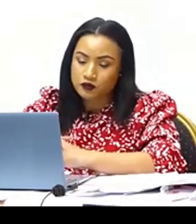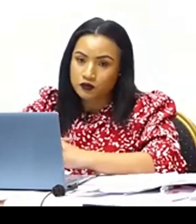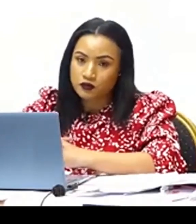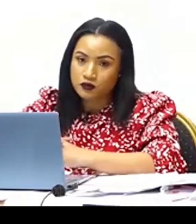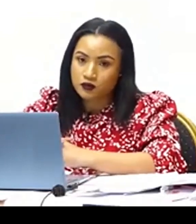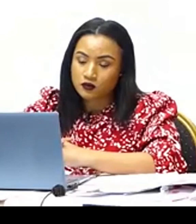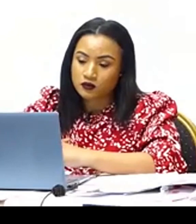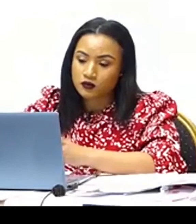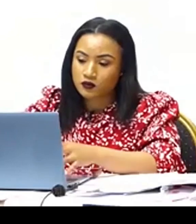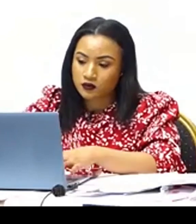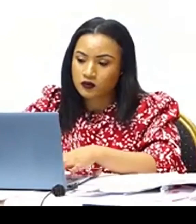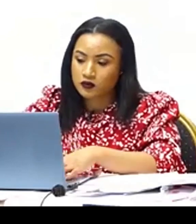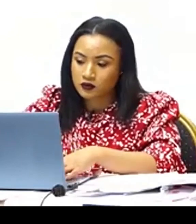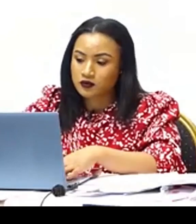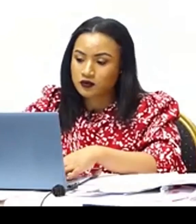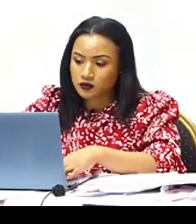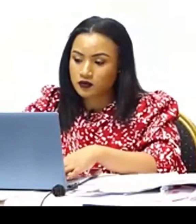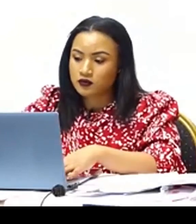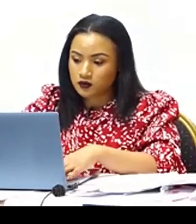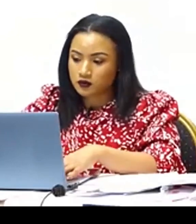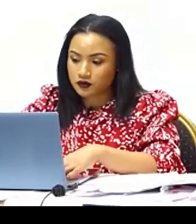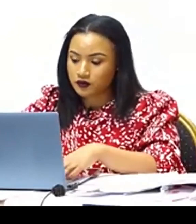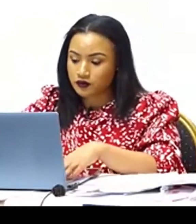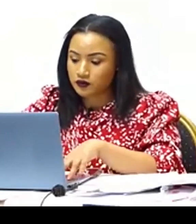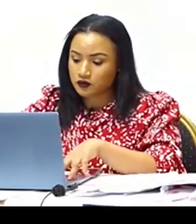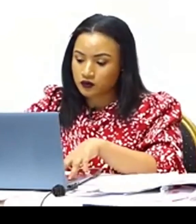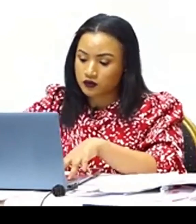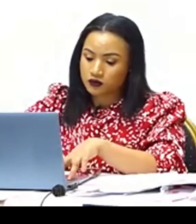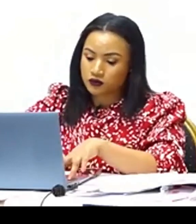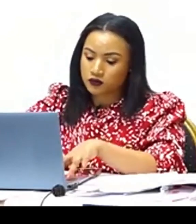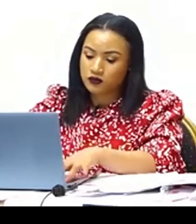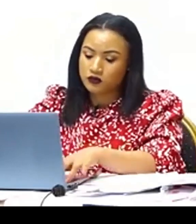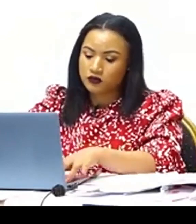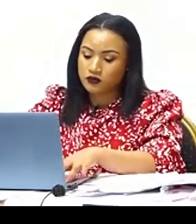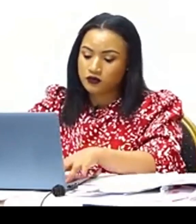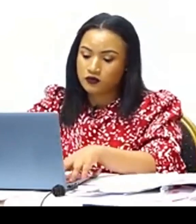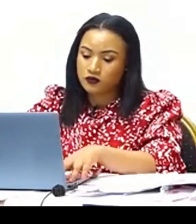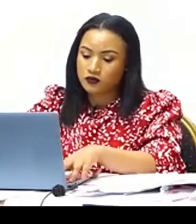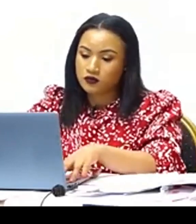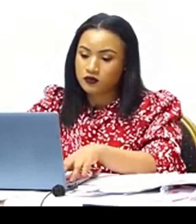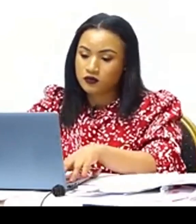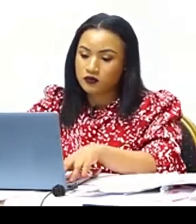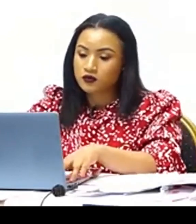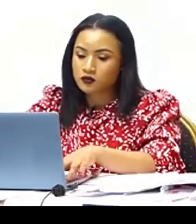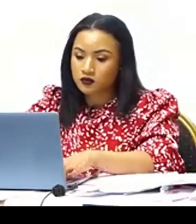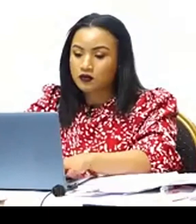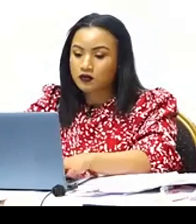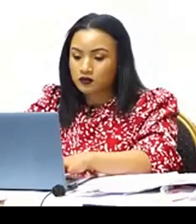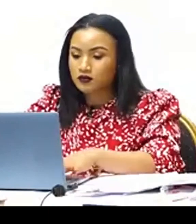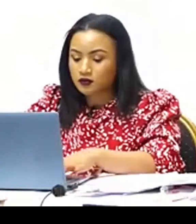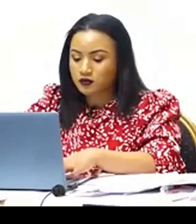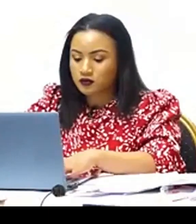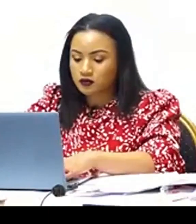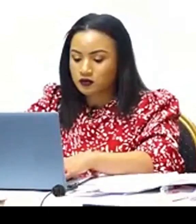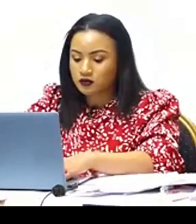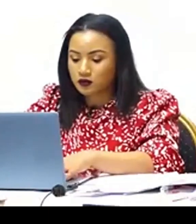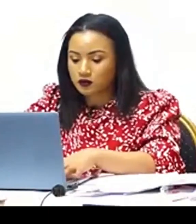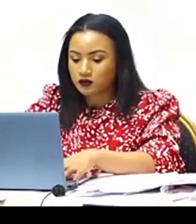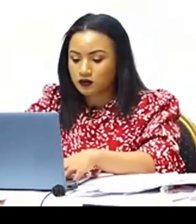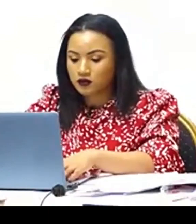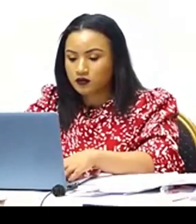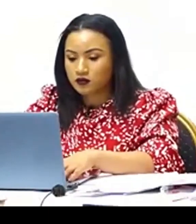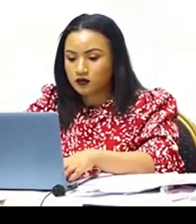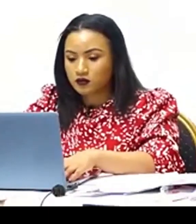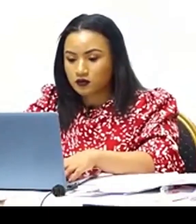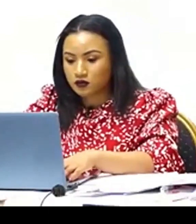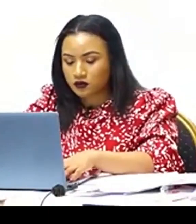sector investment in Africa's sovereign debt, and increasingly it is being considered by other